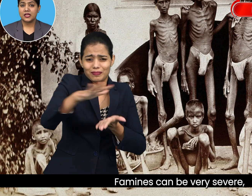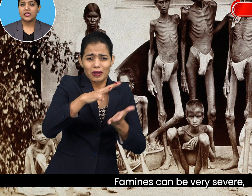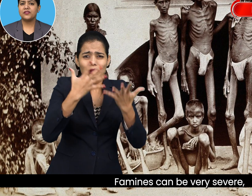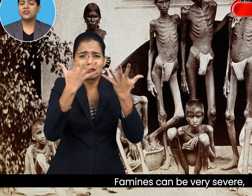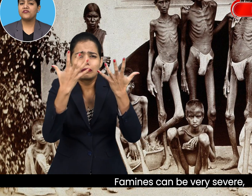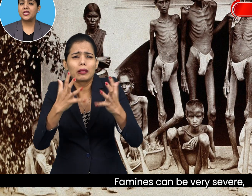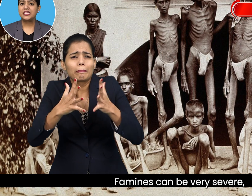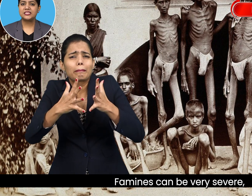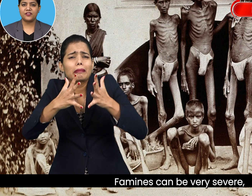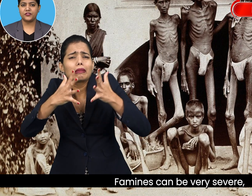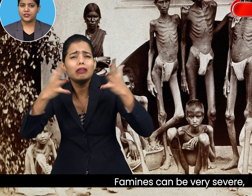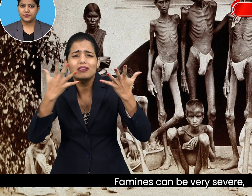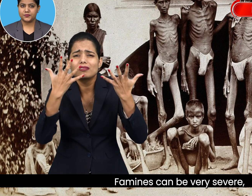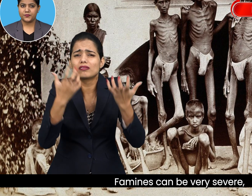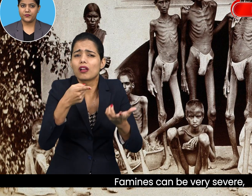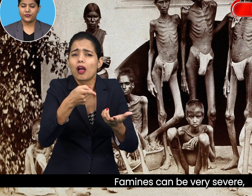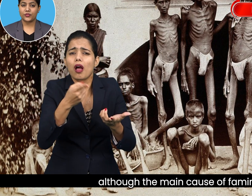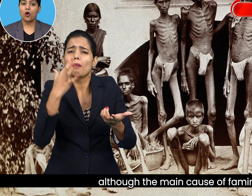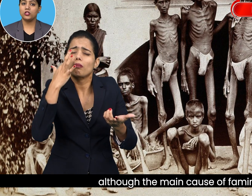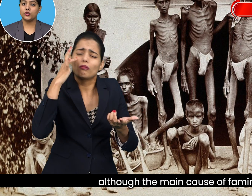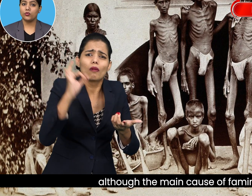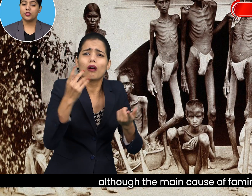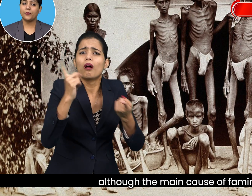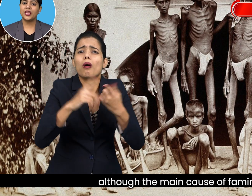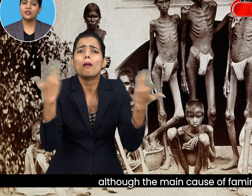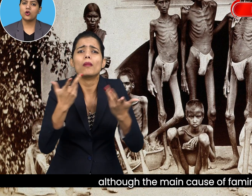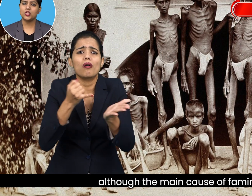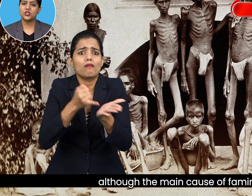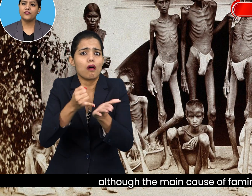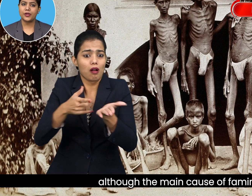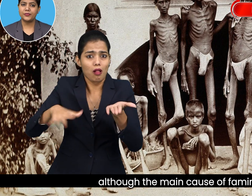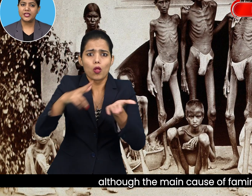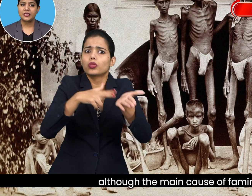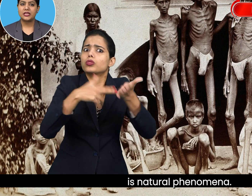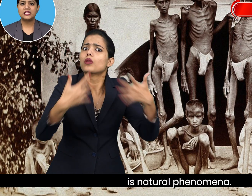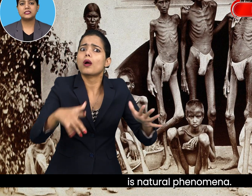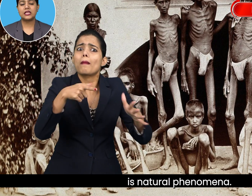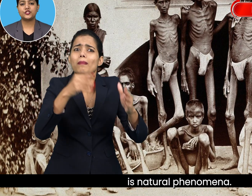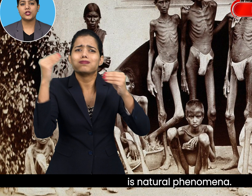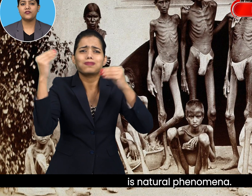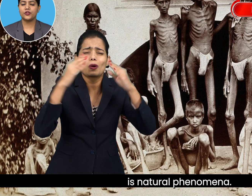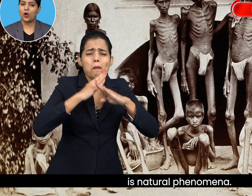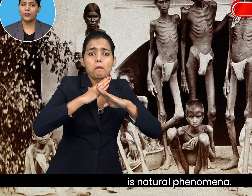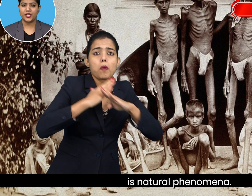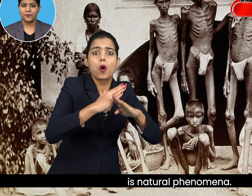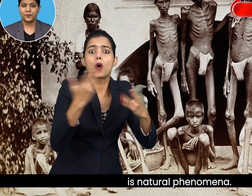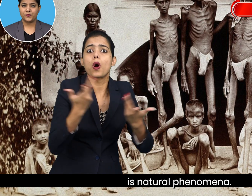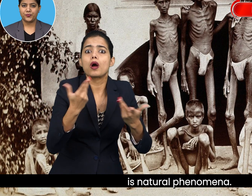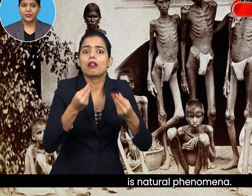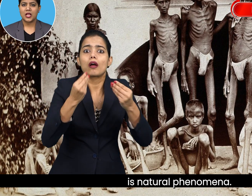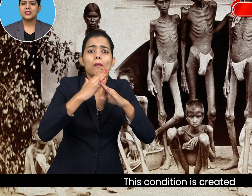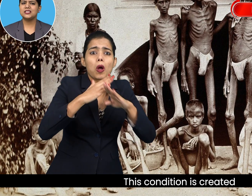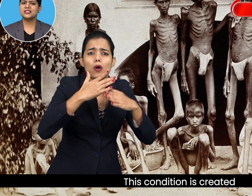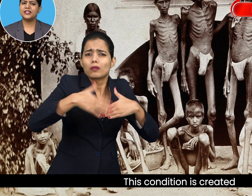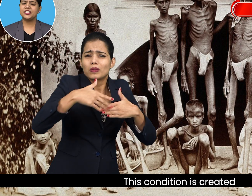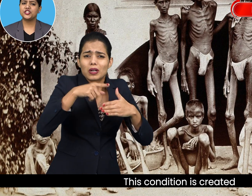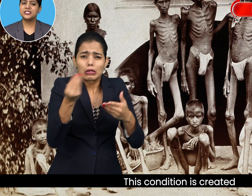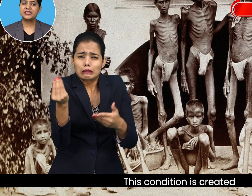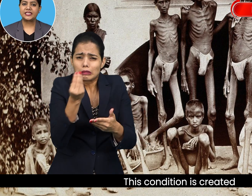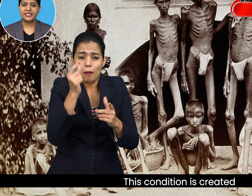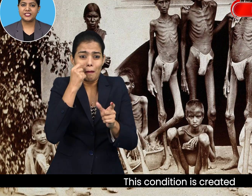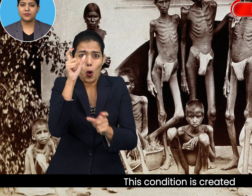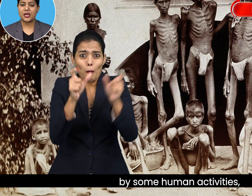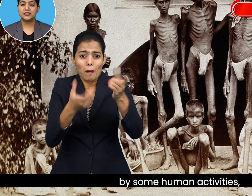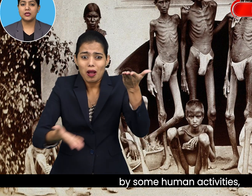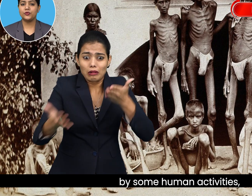Famines can be very severe, although the main cause of famine is natural phenomena. This condition